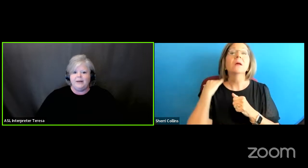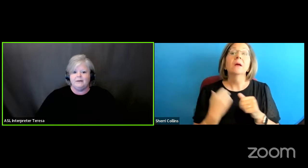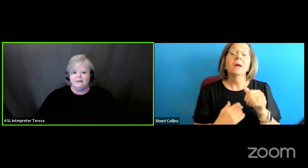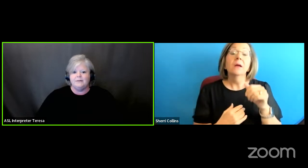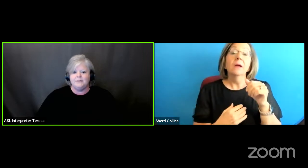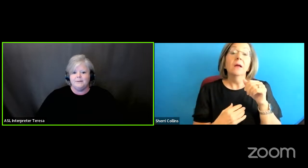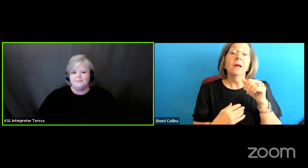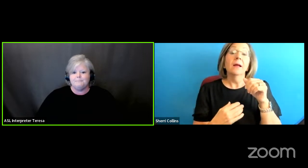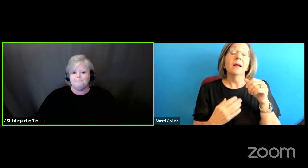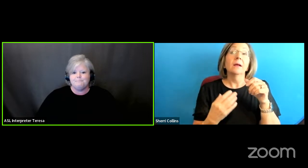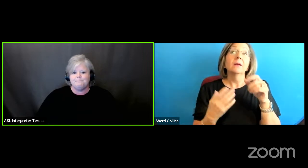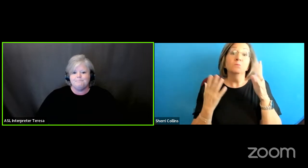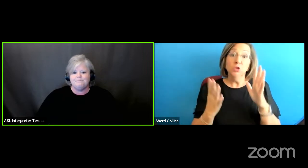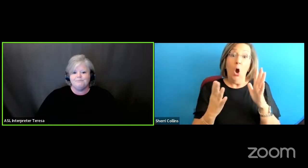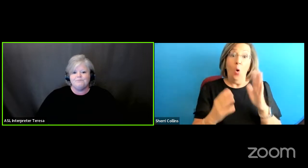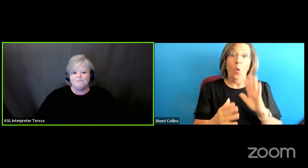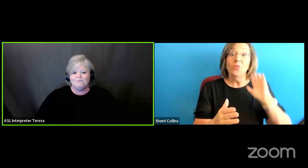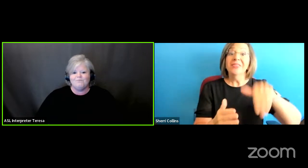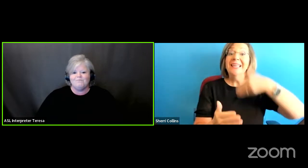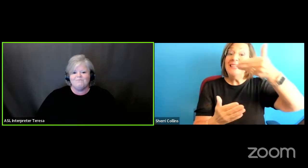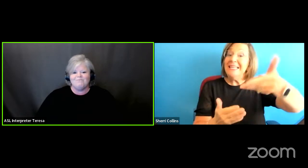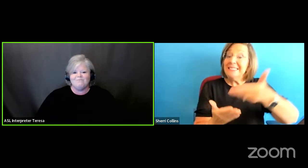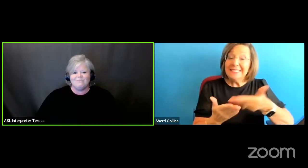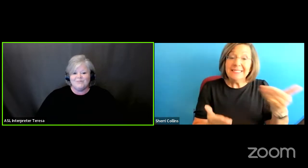this topic.